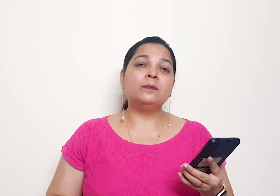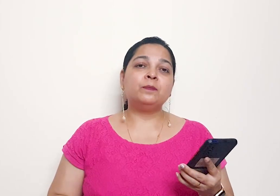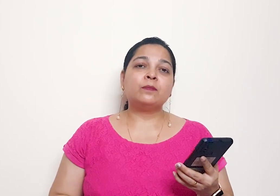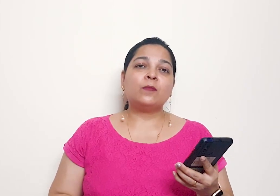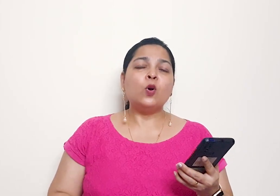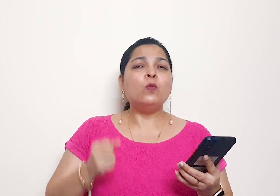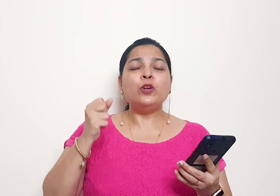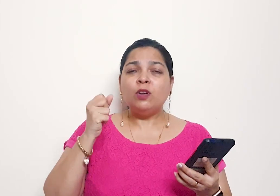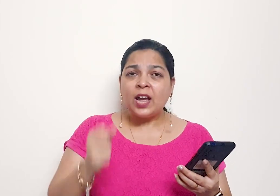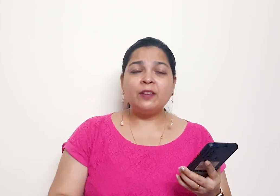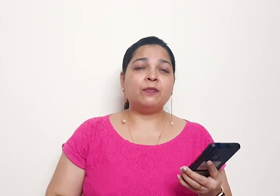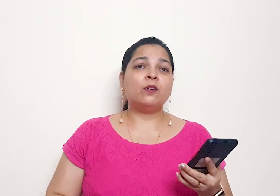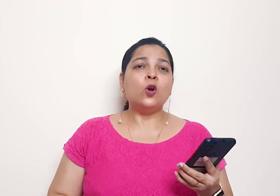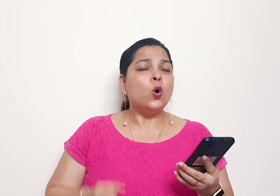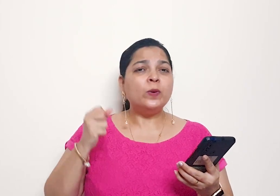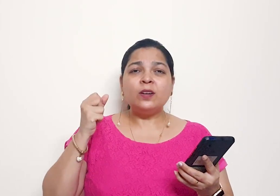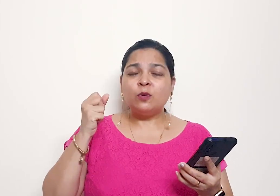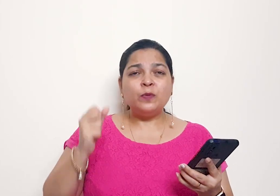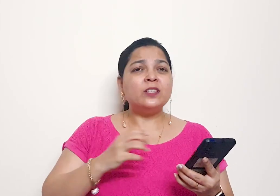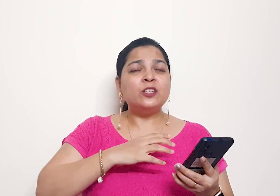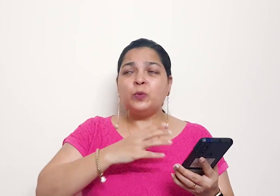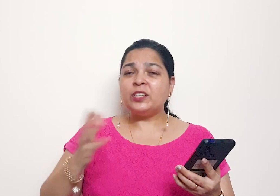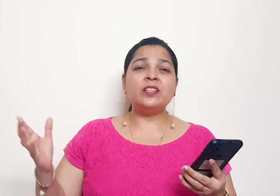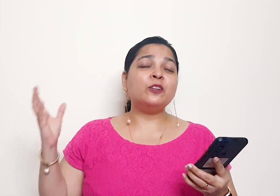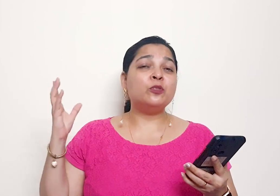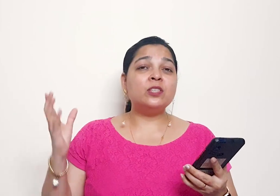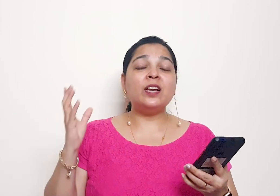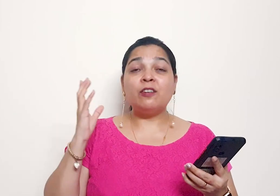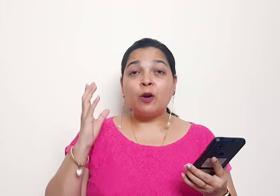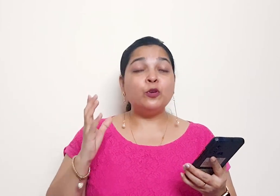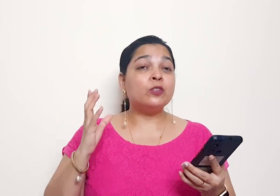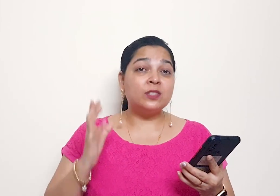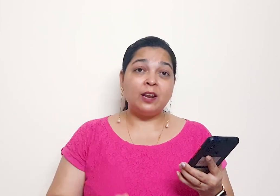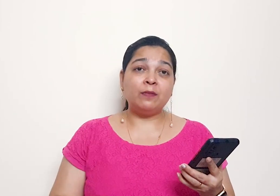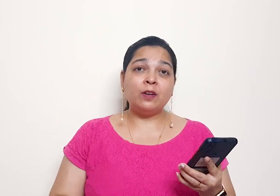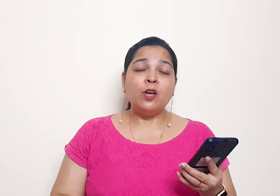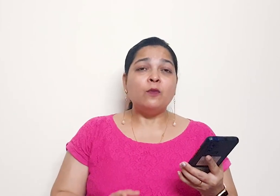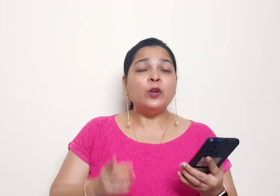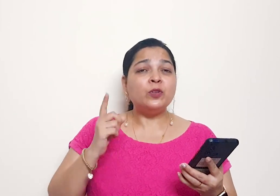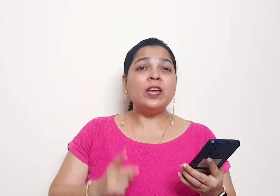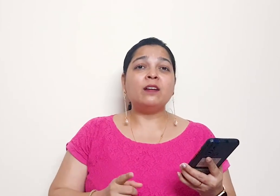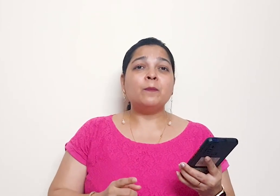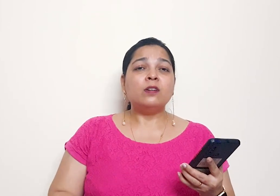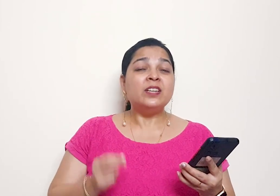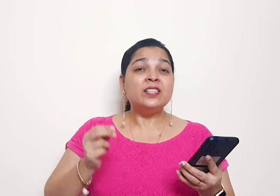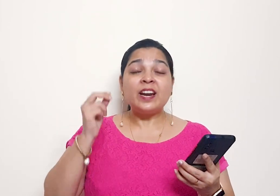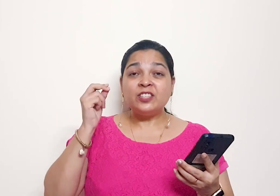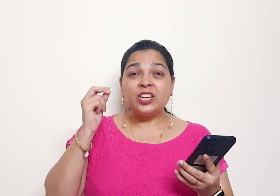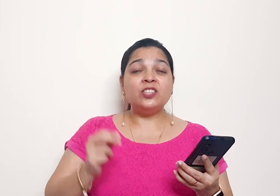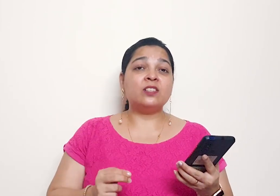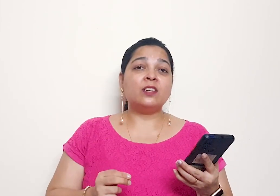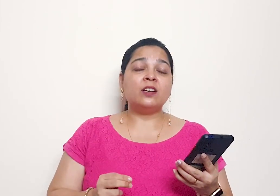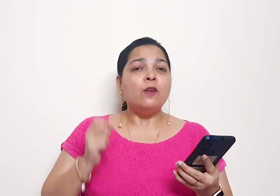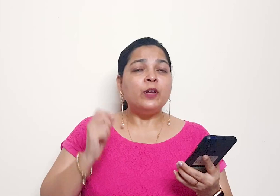word over your life. Over the situation that you see around yourself, where you think